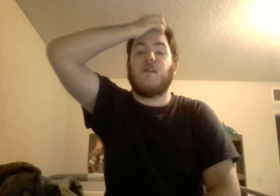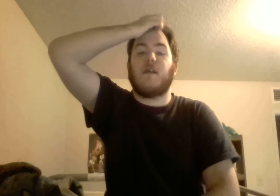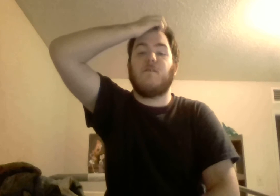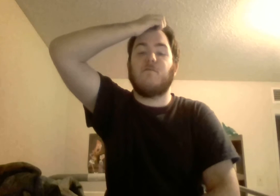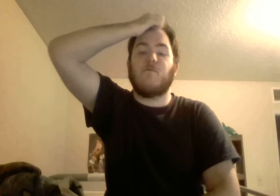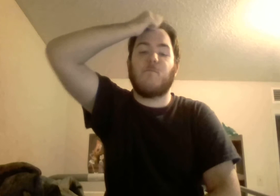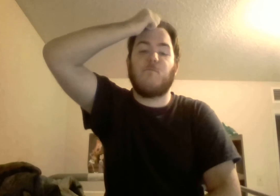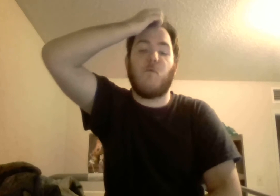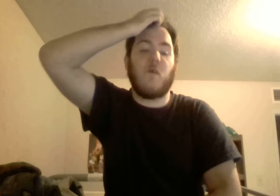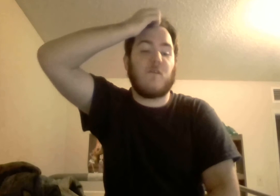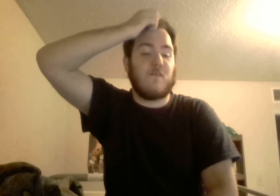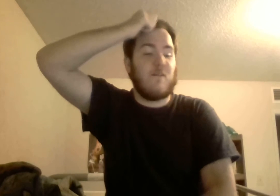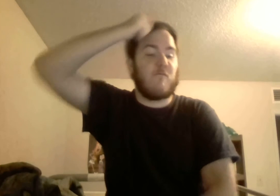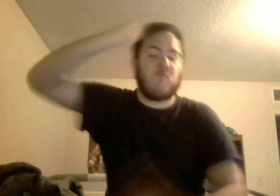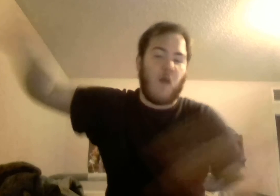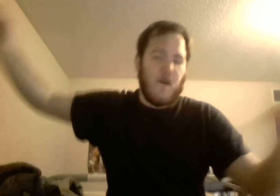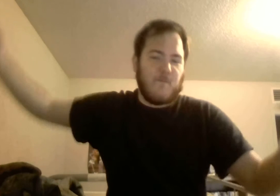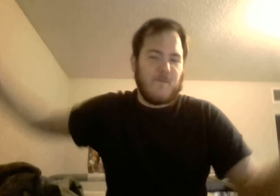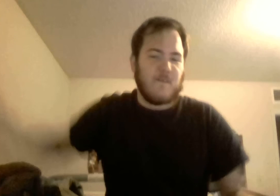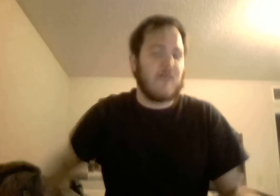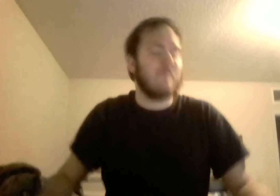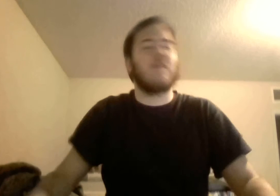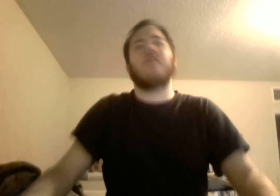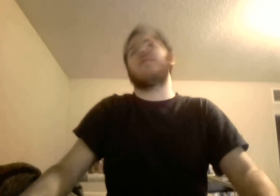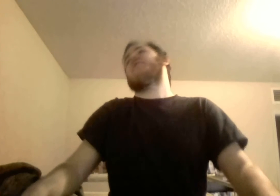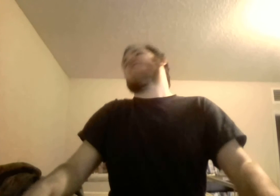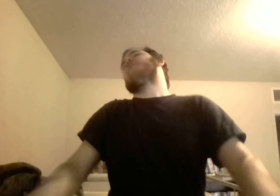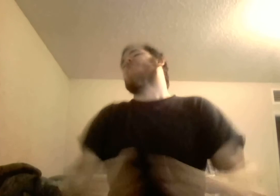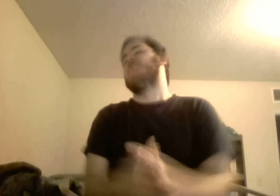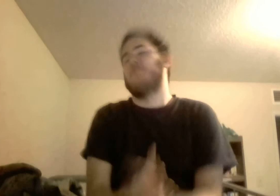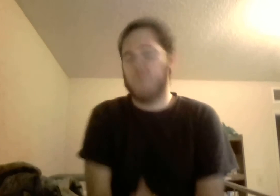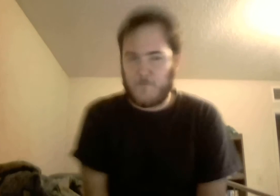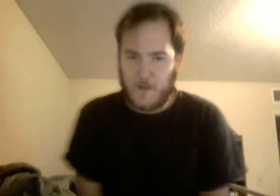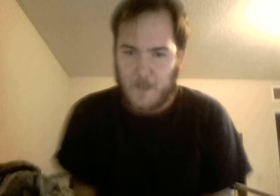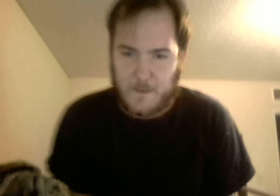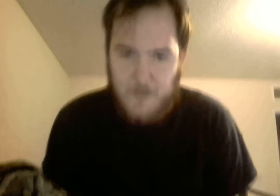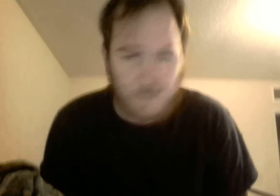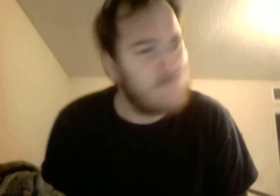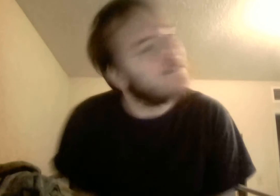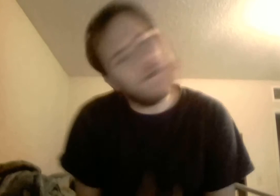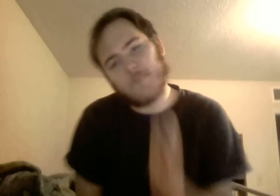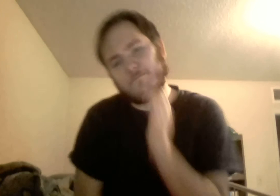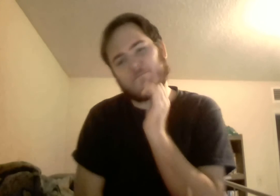not. I could do a spoiler romp video, I don't know. But she,